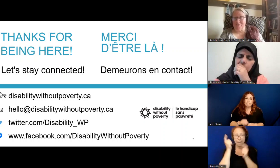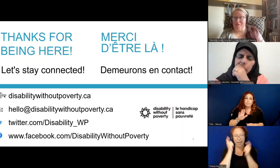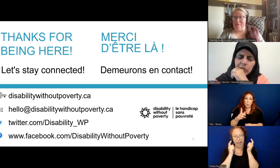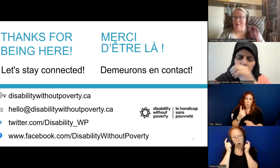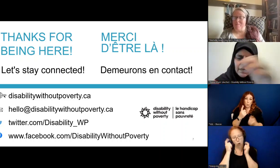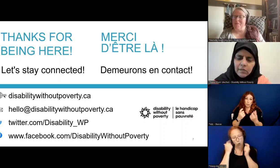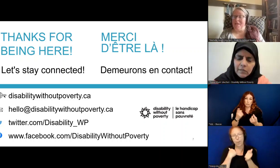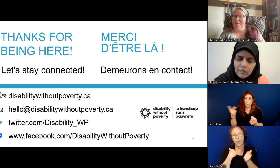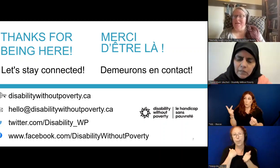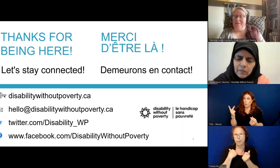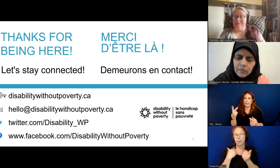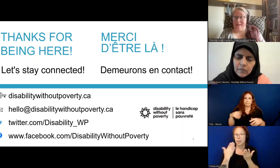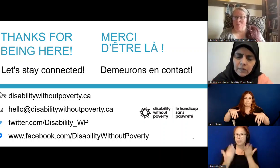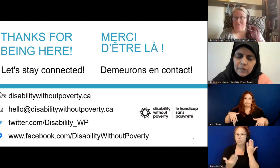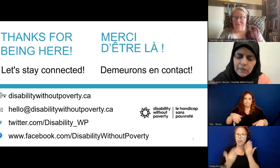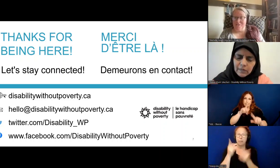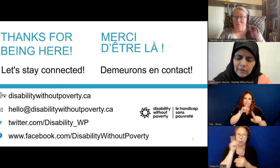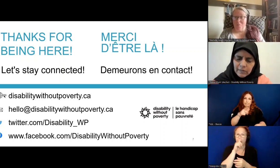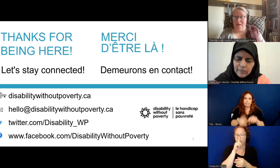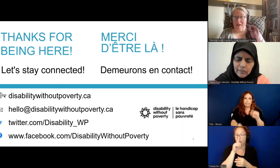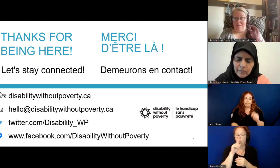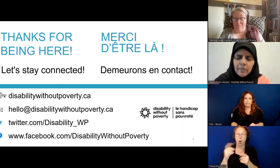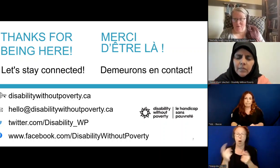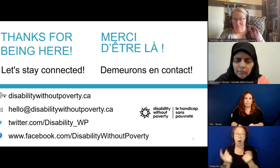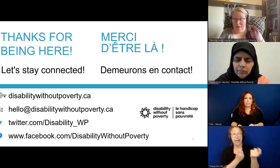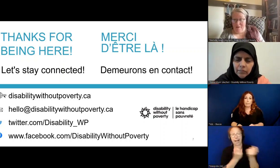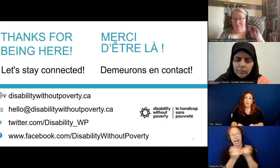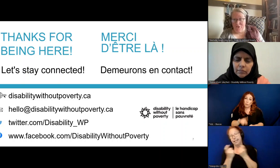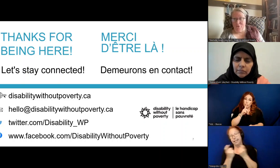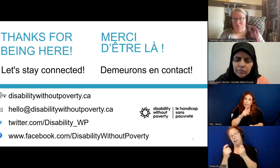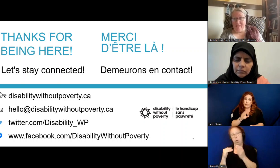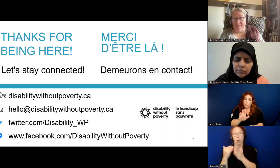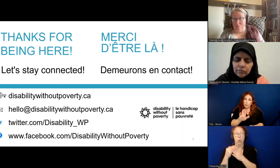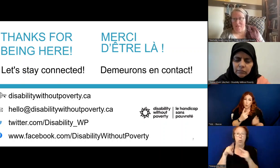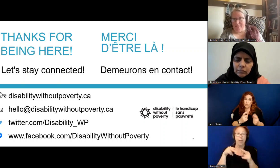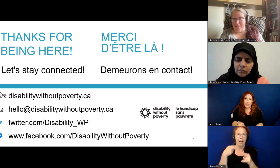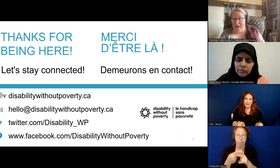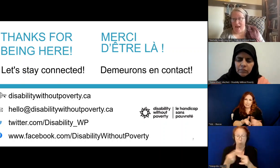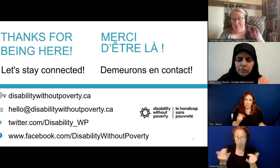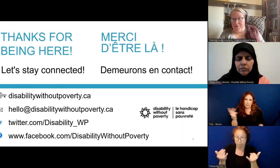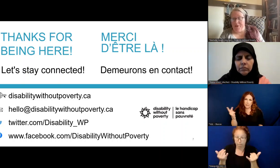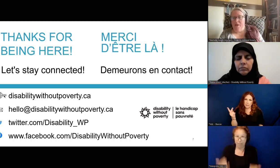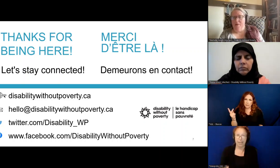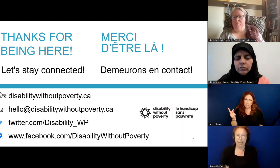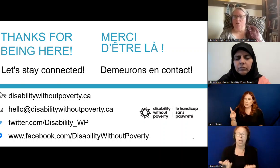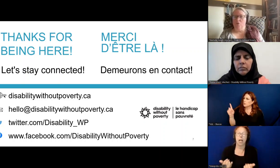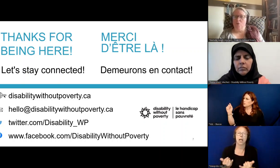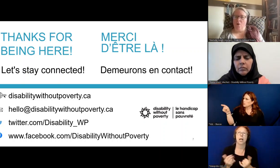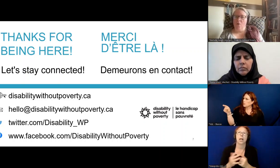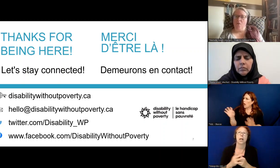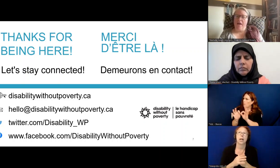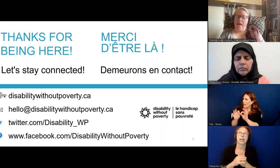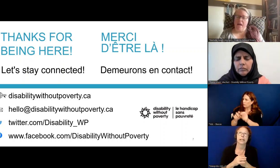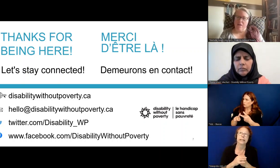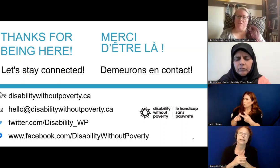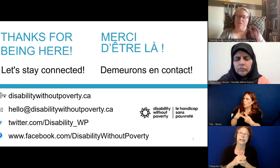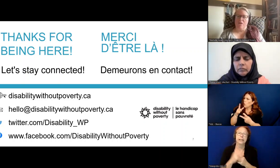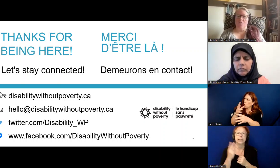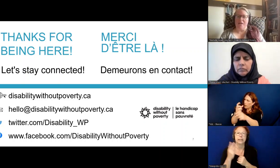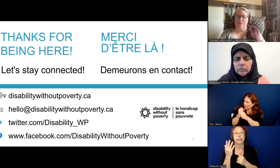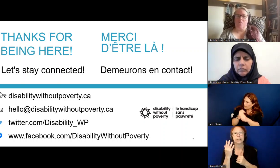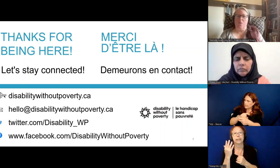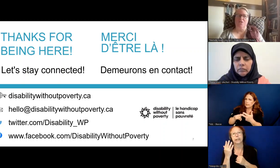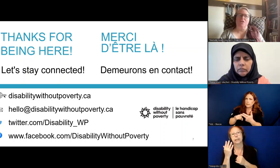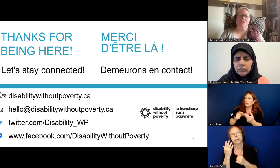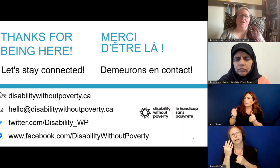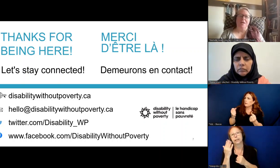questions because they're probably the same questions that we have at the moment: how much, who gets it, when's it going to happen? But that hearing